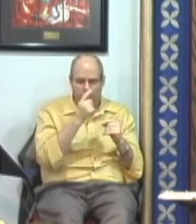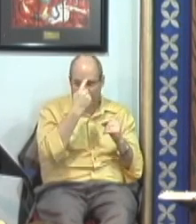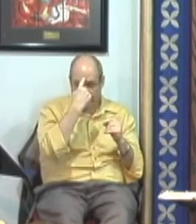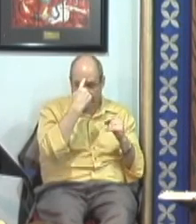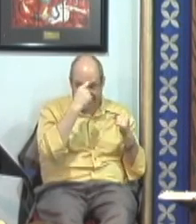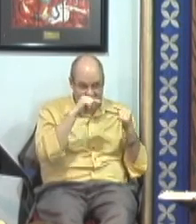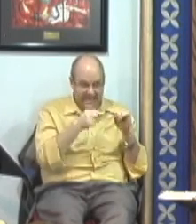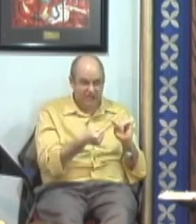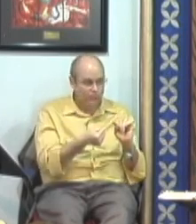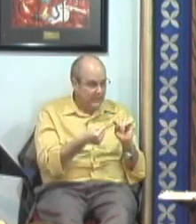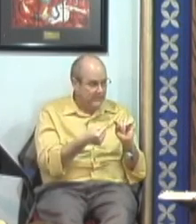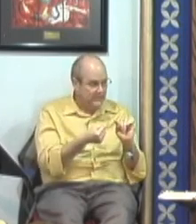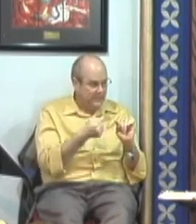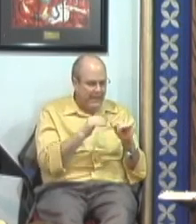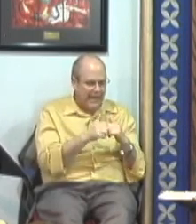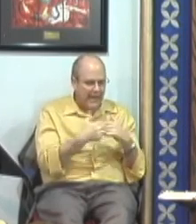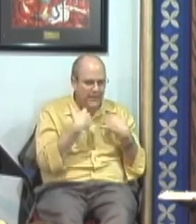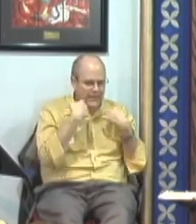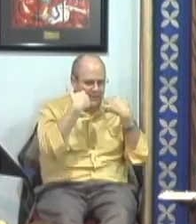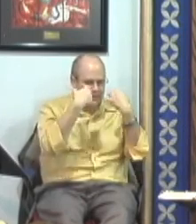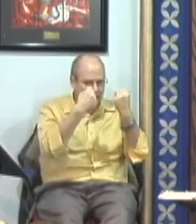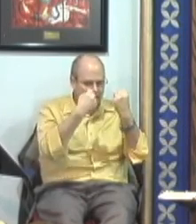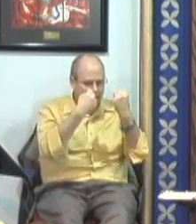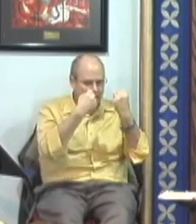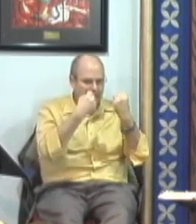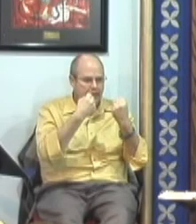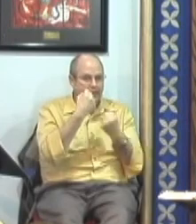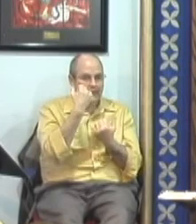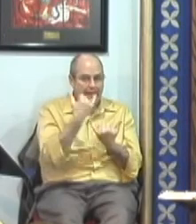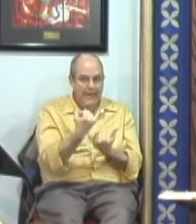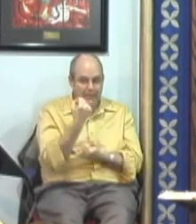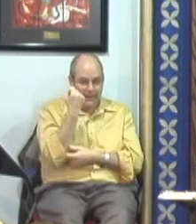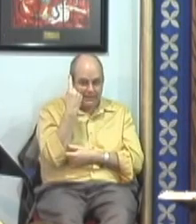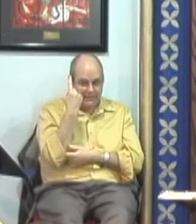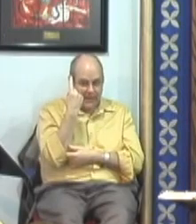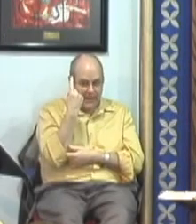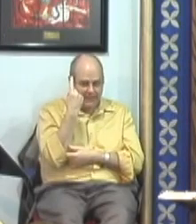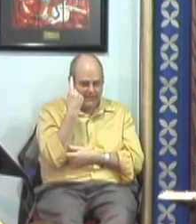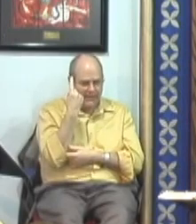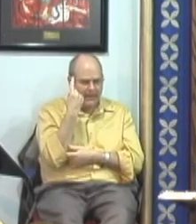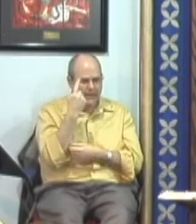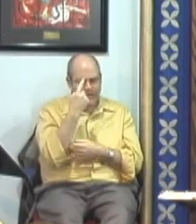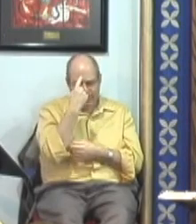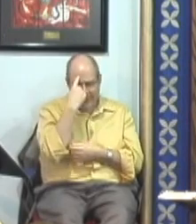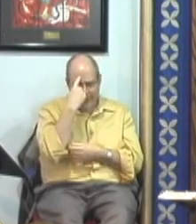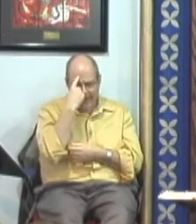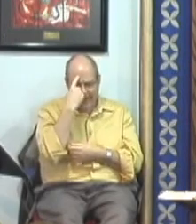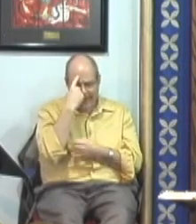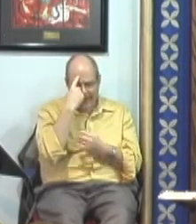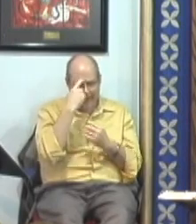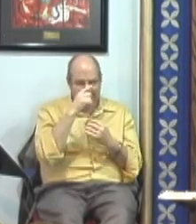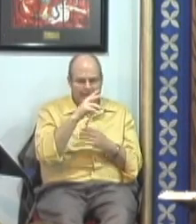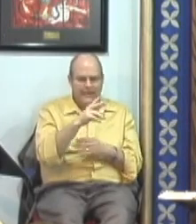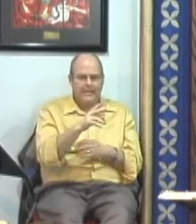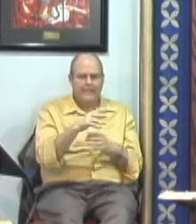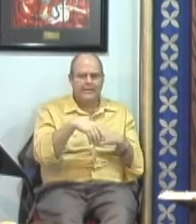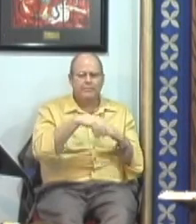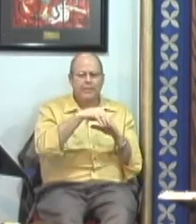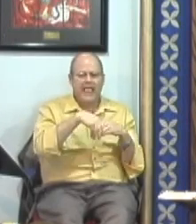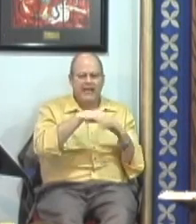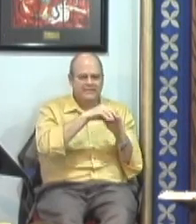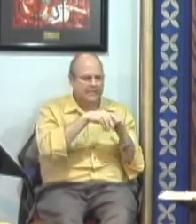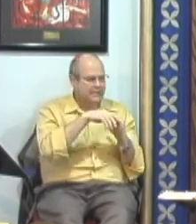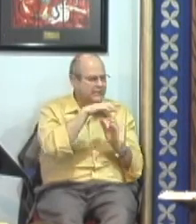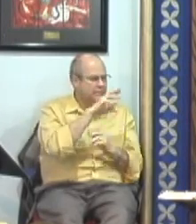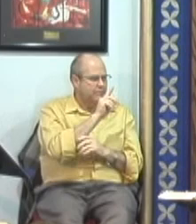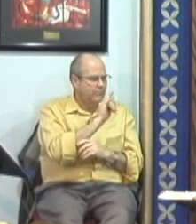seeing sometimes the way they heal, they have come to the conclusion, the way they described it, is that the brain is plastic. Now, that